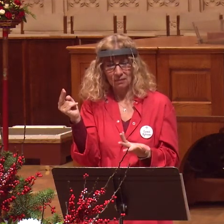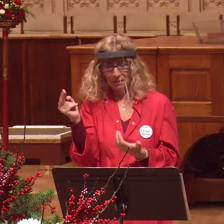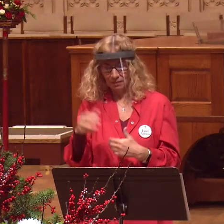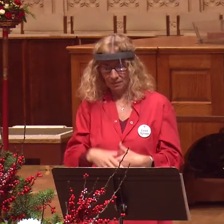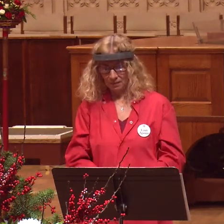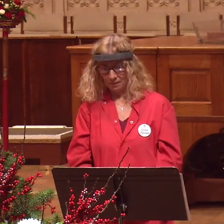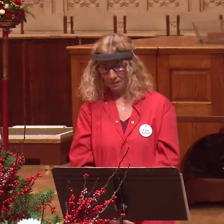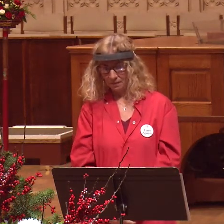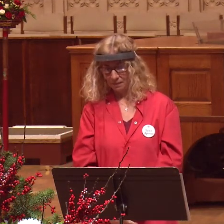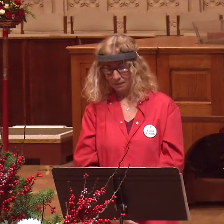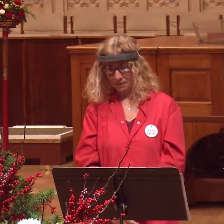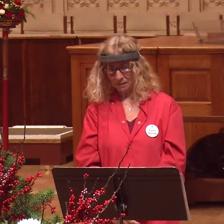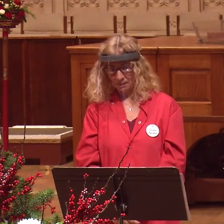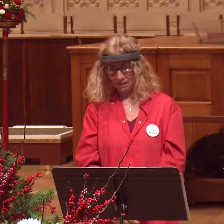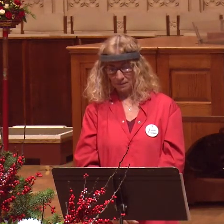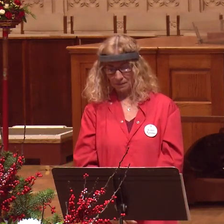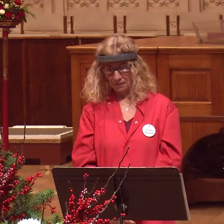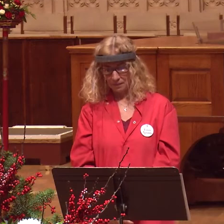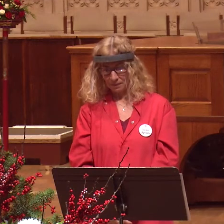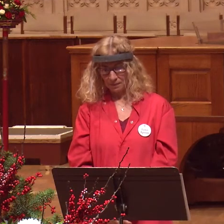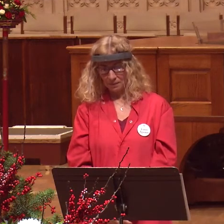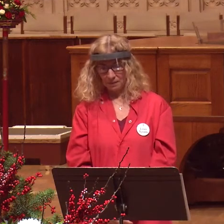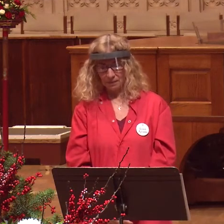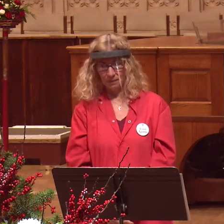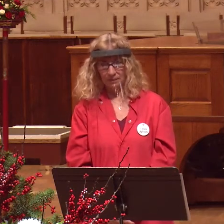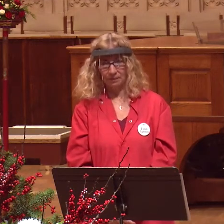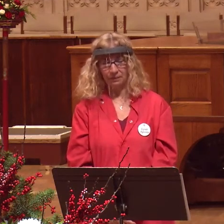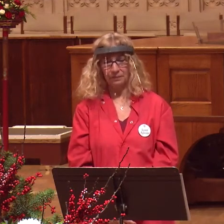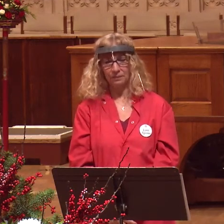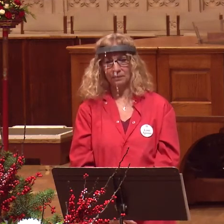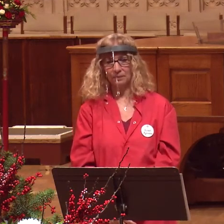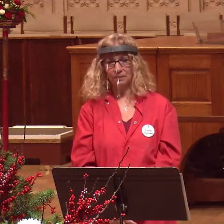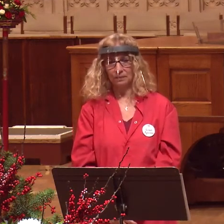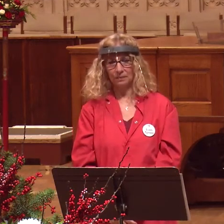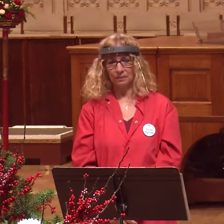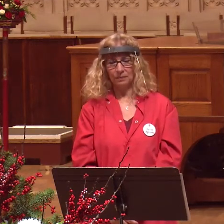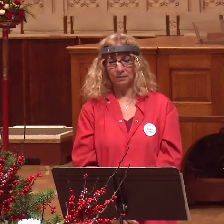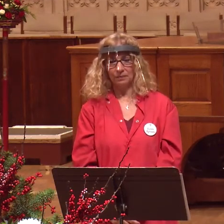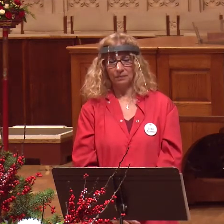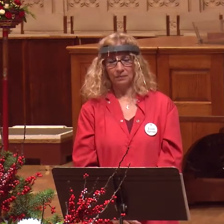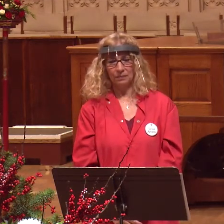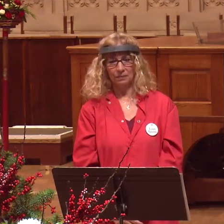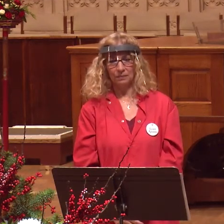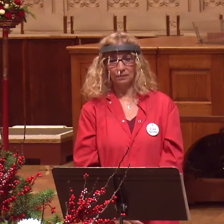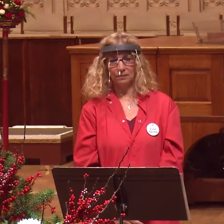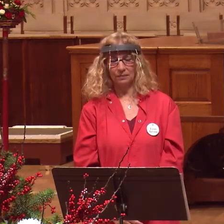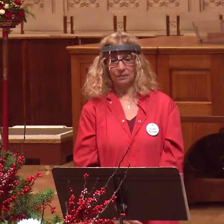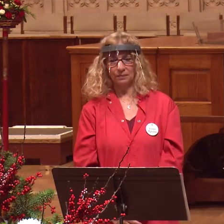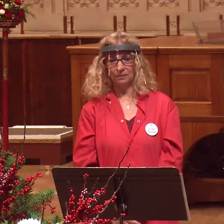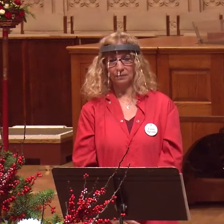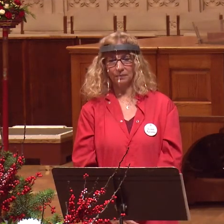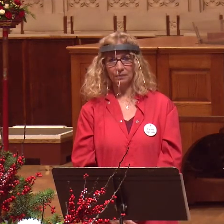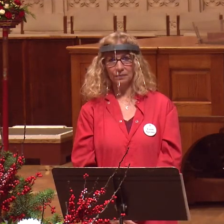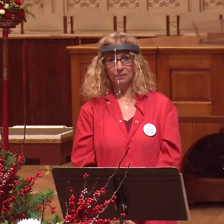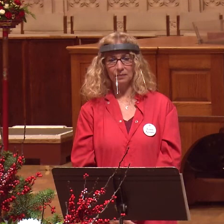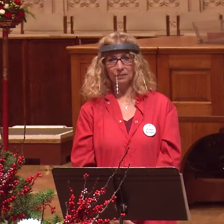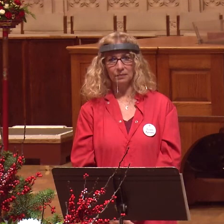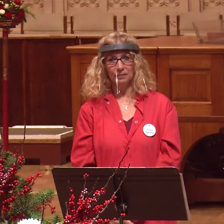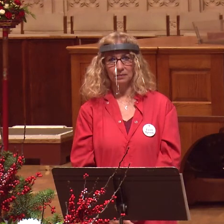Entonces, ¿cuál fue el mensaje que Lucas está tratando de transmitir cuando mencionó que no había lugar para ellos en la posada?